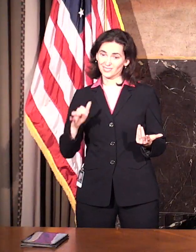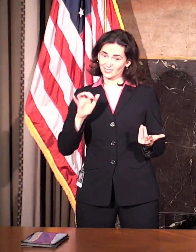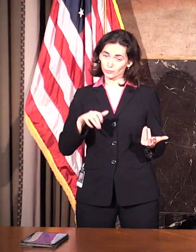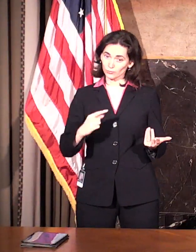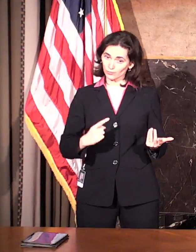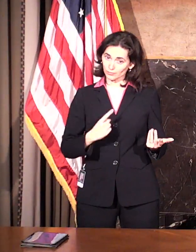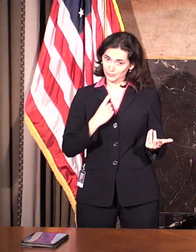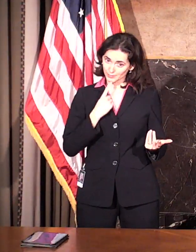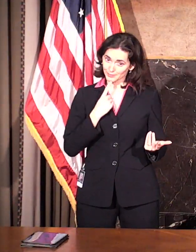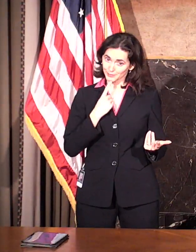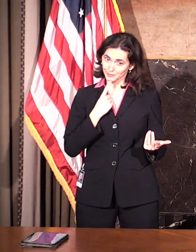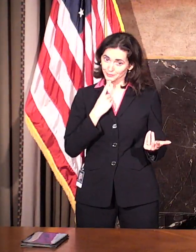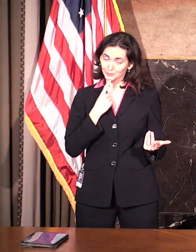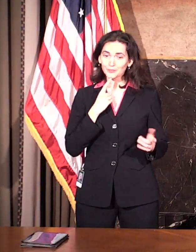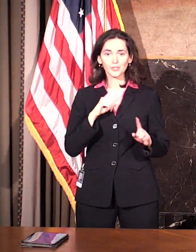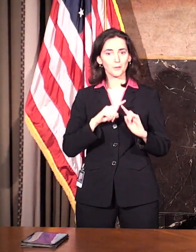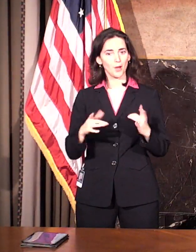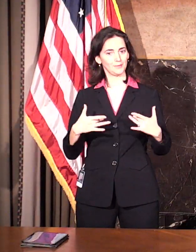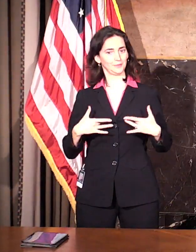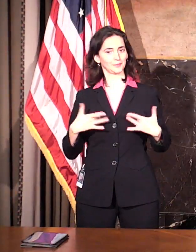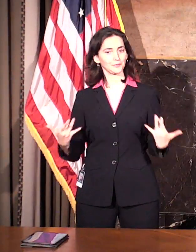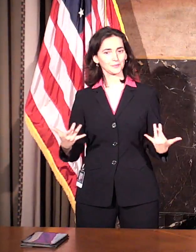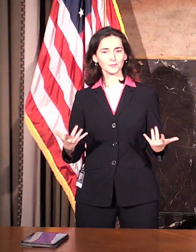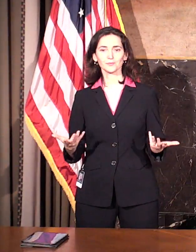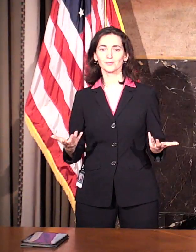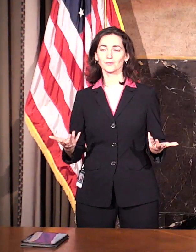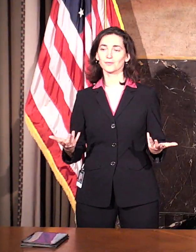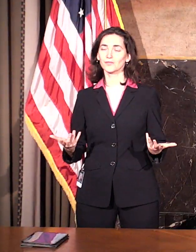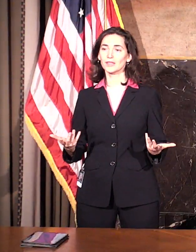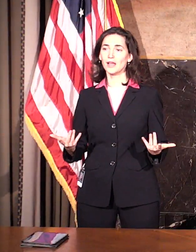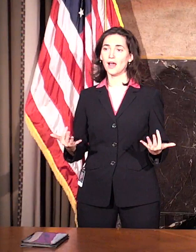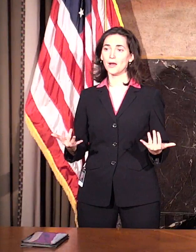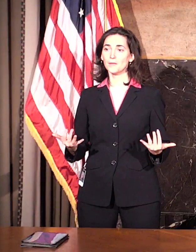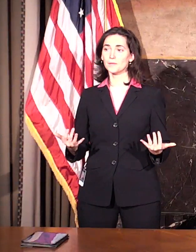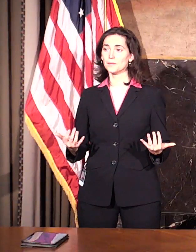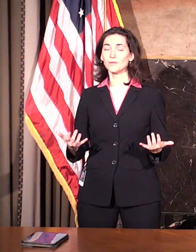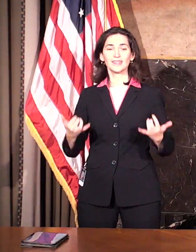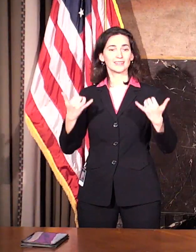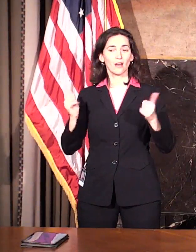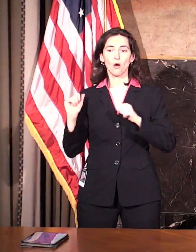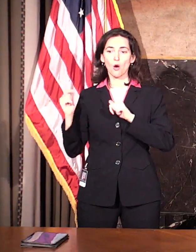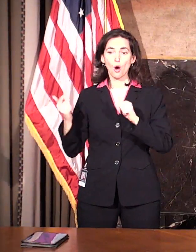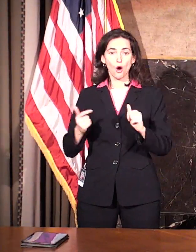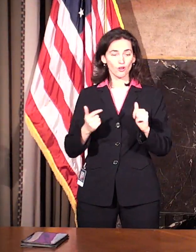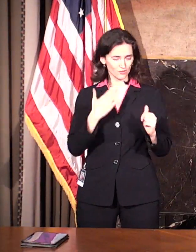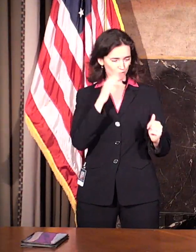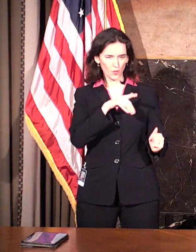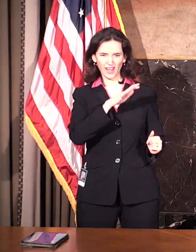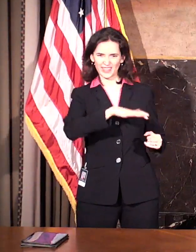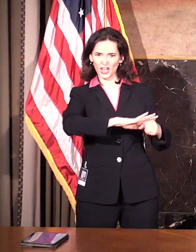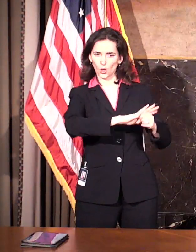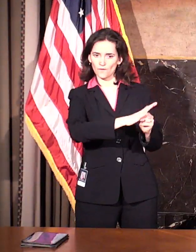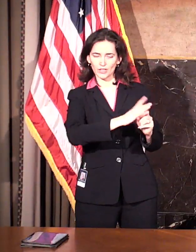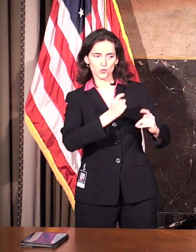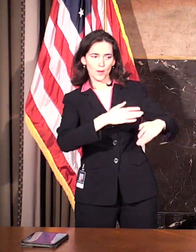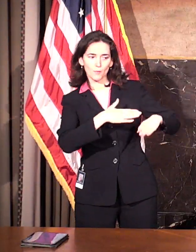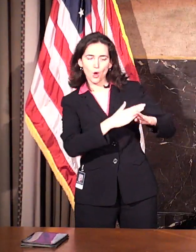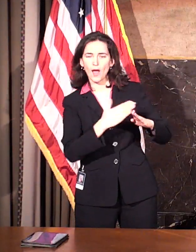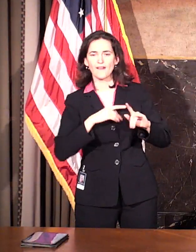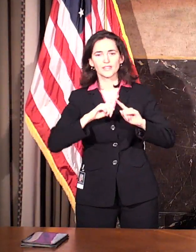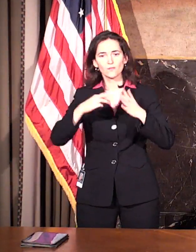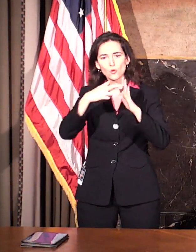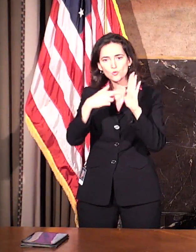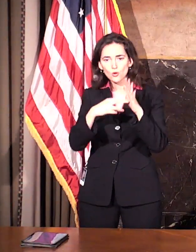but the good news, to the extent that there's good news, is all of the mitigation measures that are effective